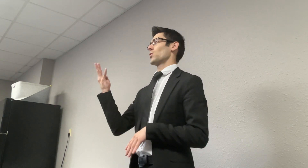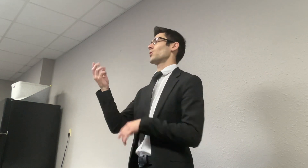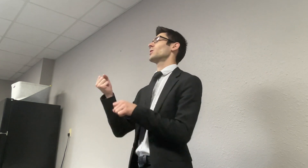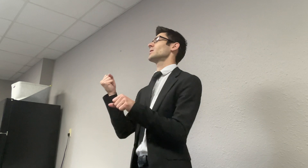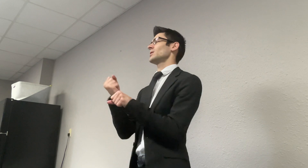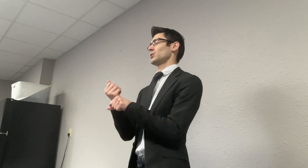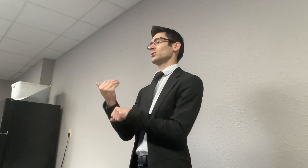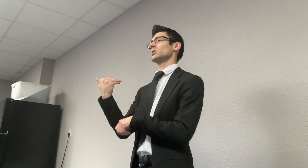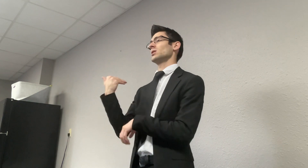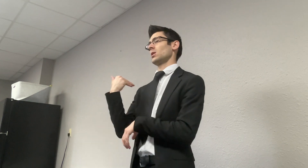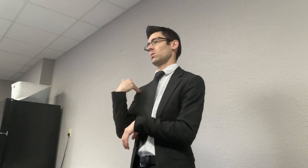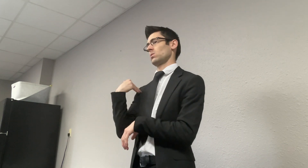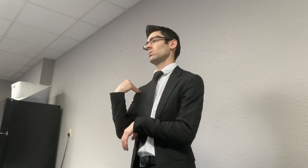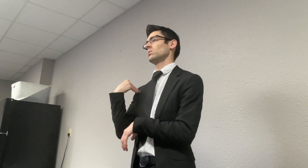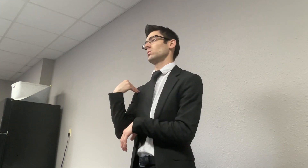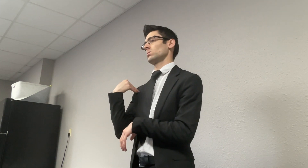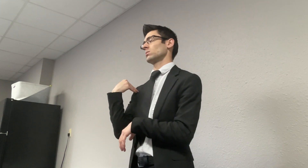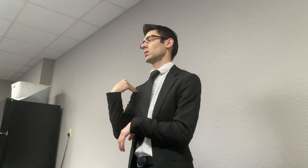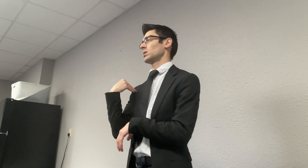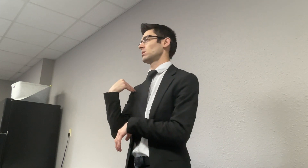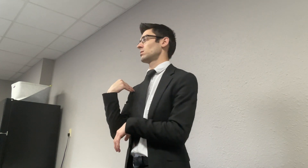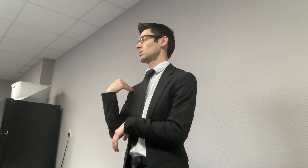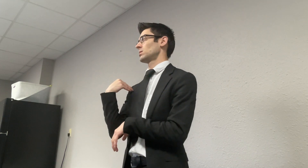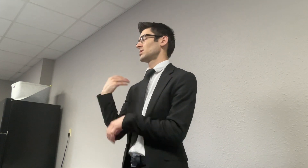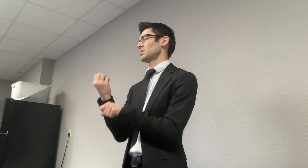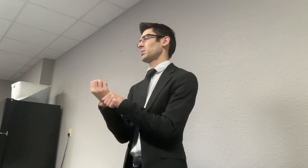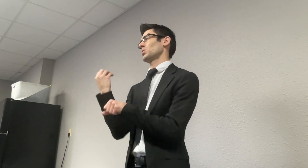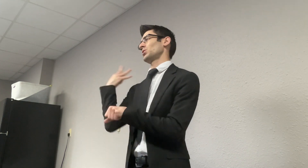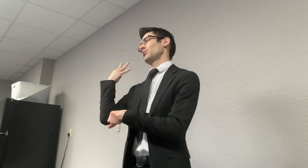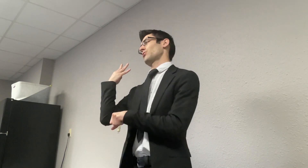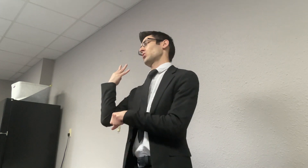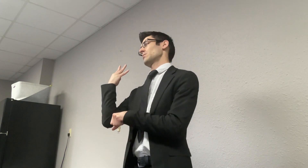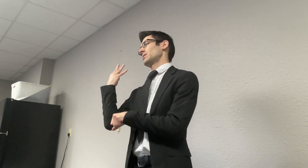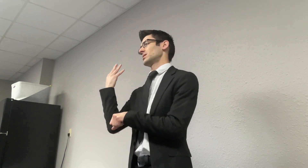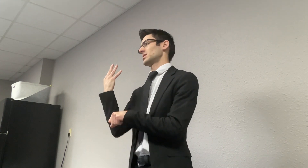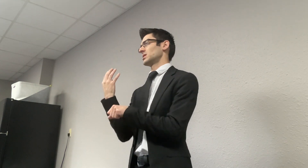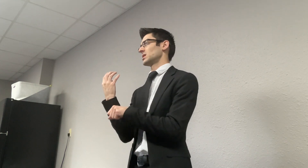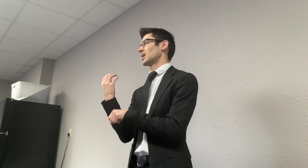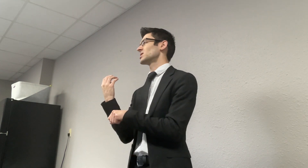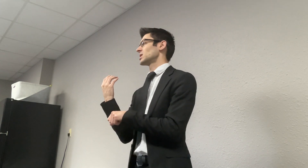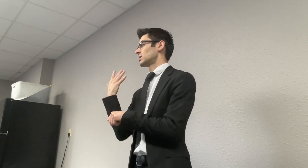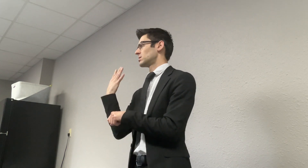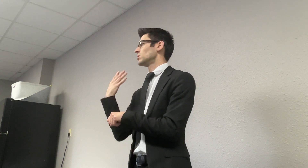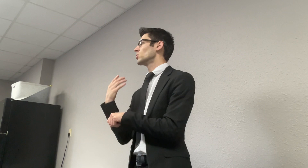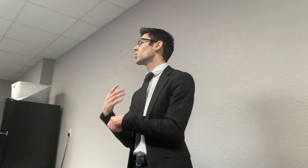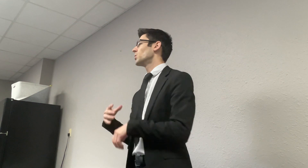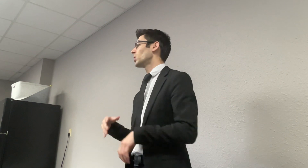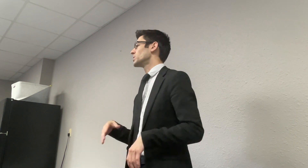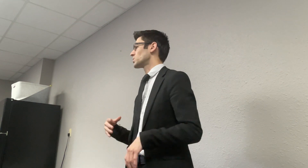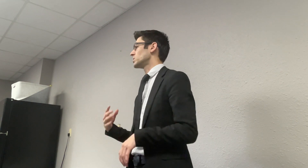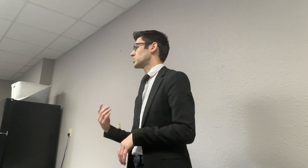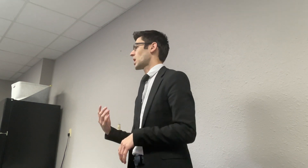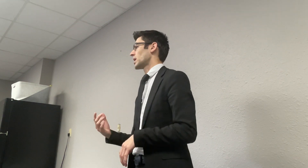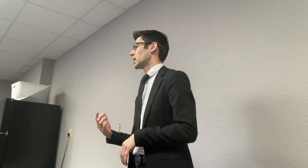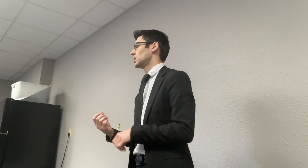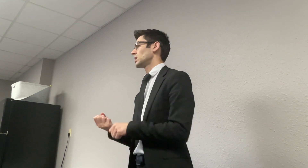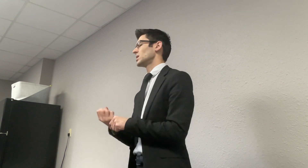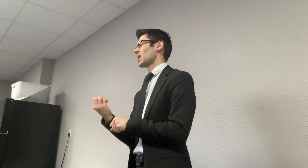4 years ago. Okay. Some people will do 4, but it gets. You'll notice when you sign it, it's